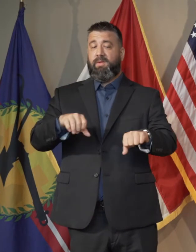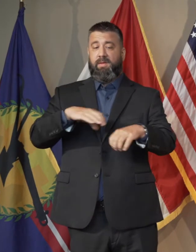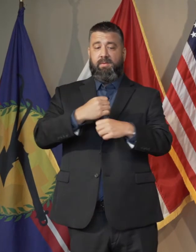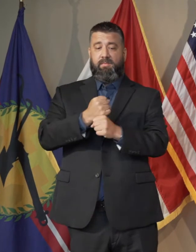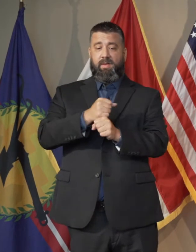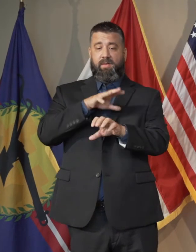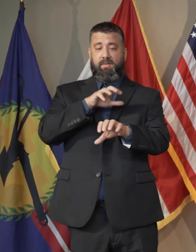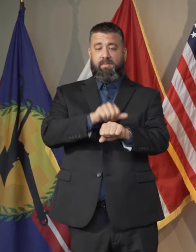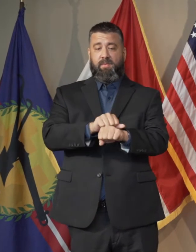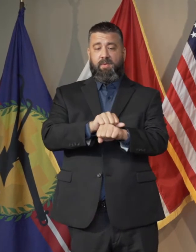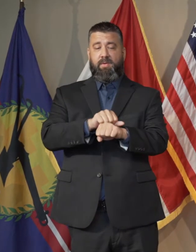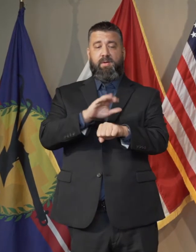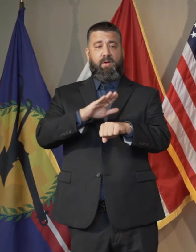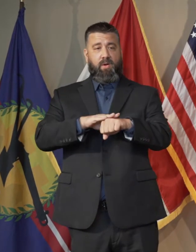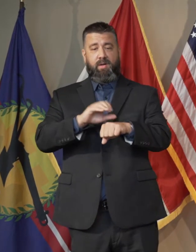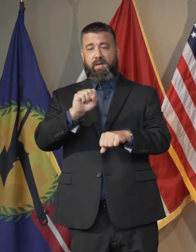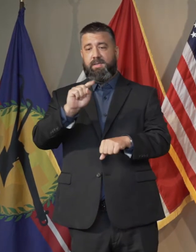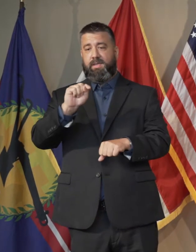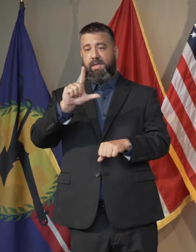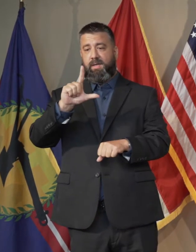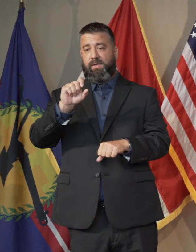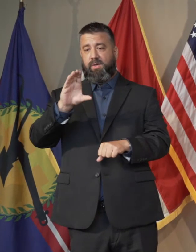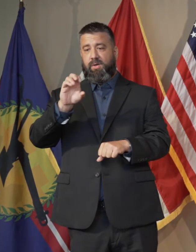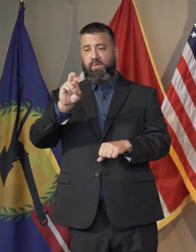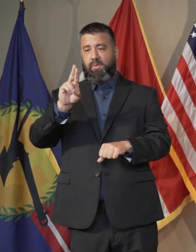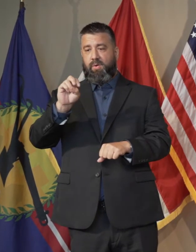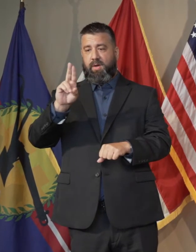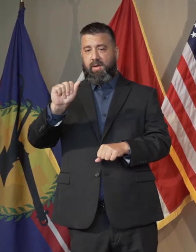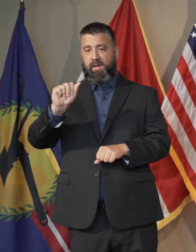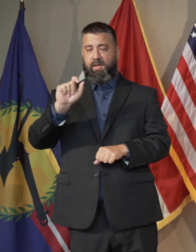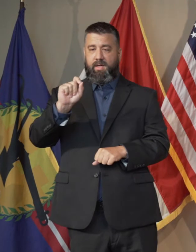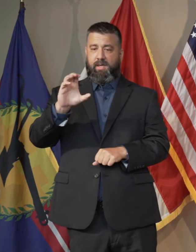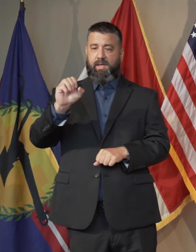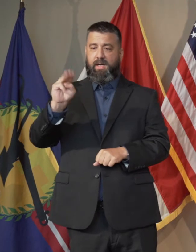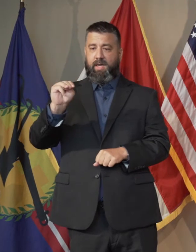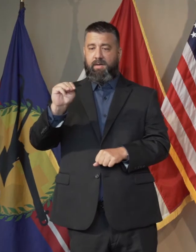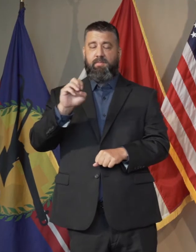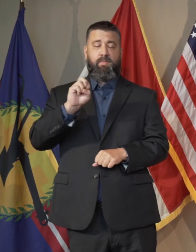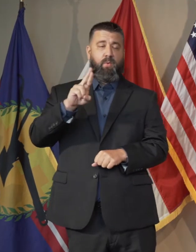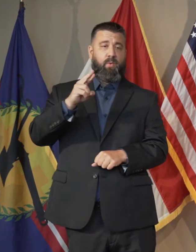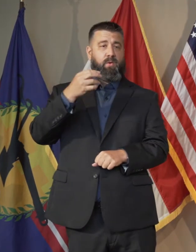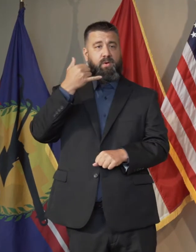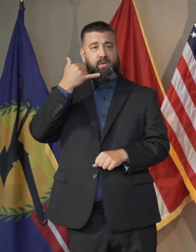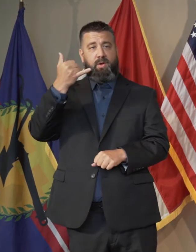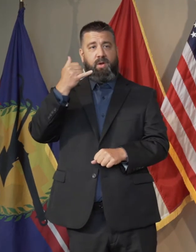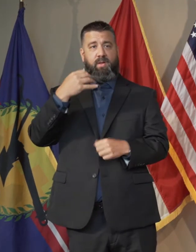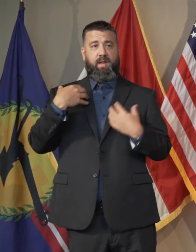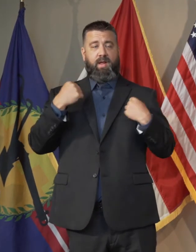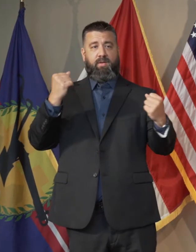at stlcorona.com or call the County Health Department at